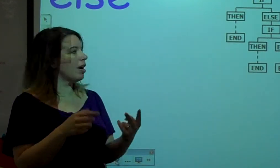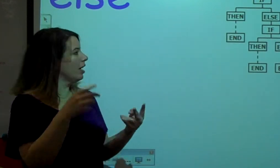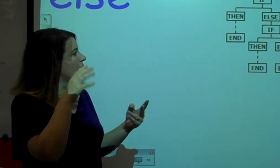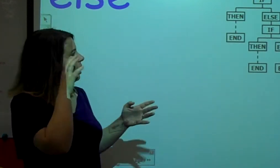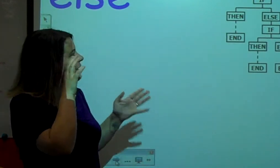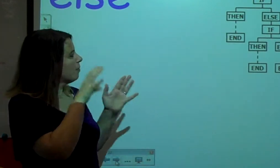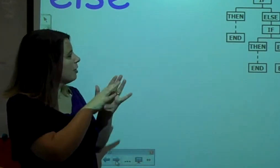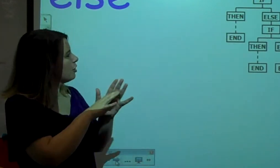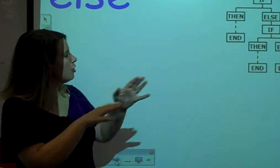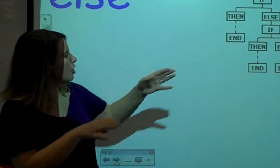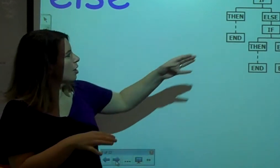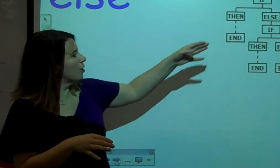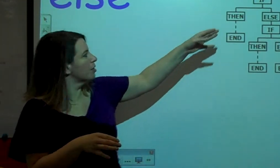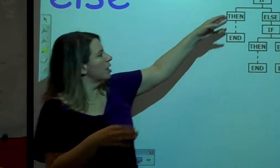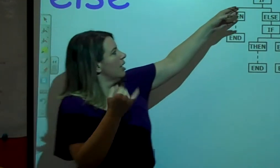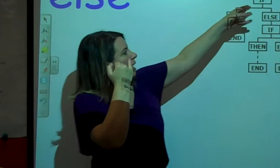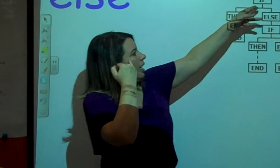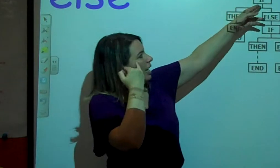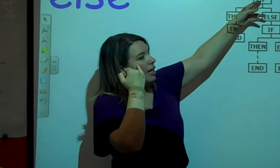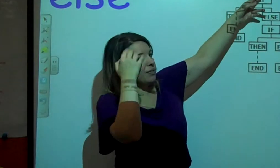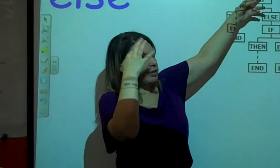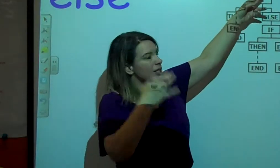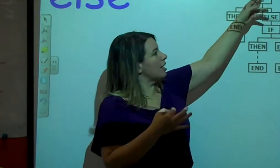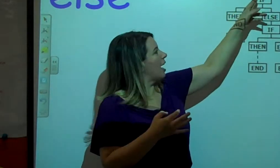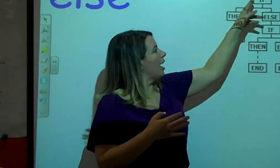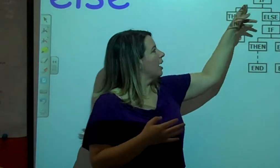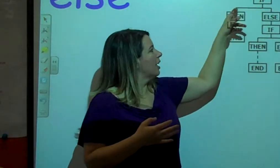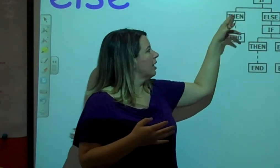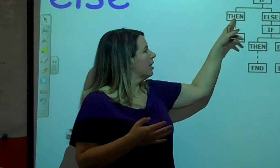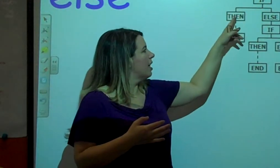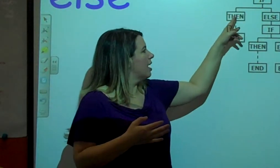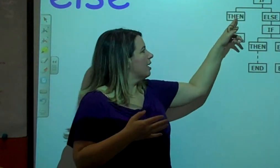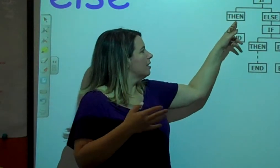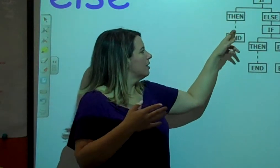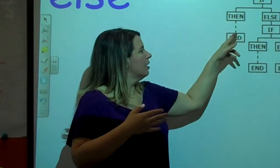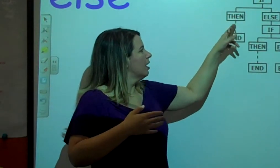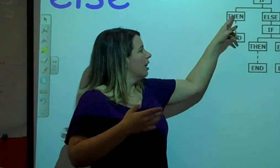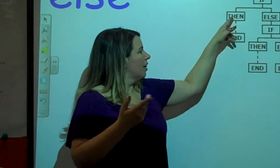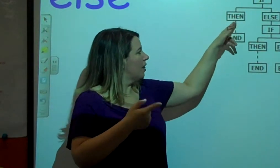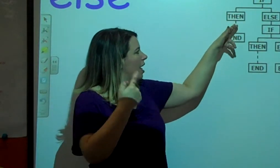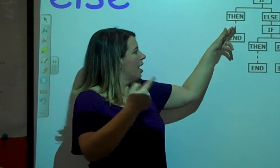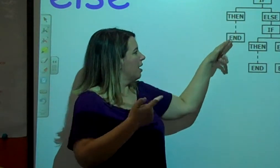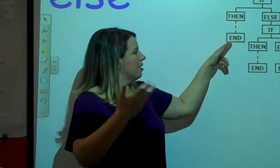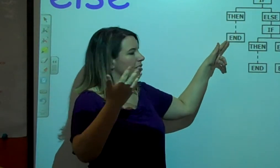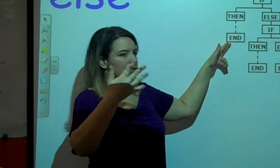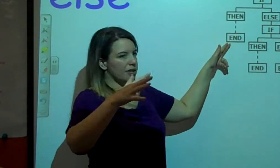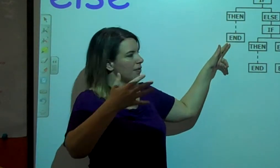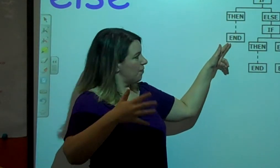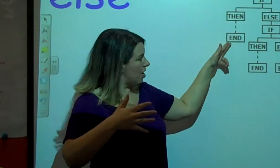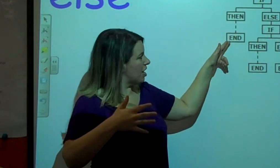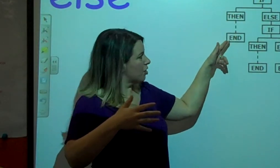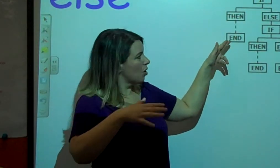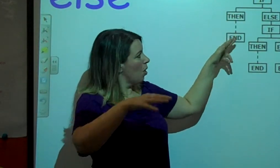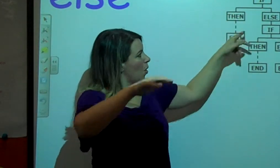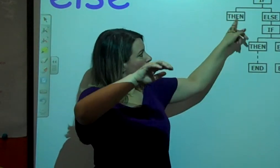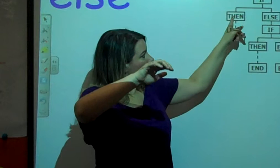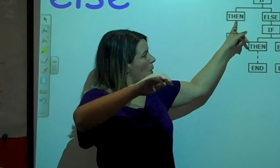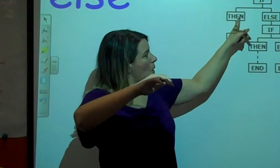Alright? And the picture shows, if you decide this, then finish.